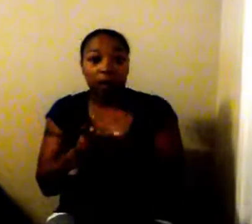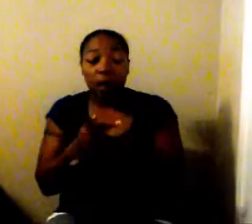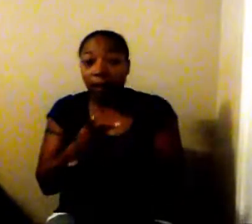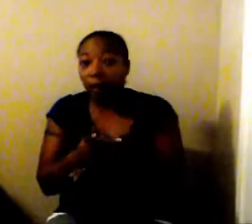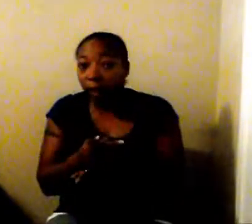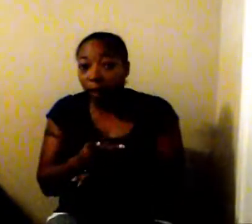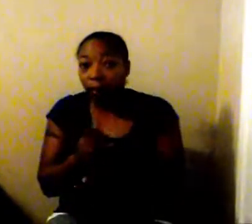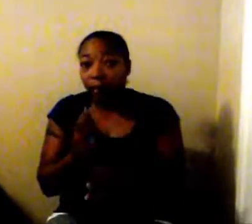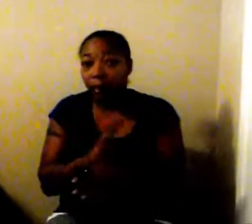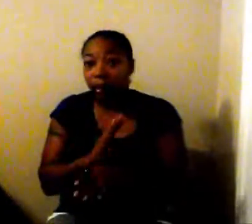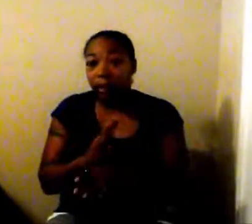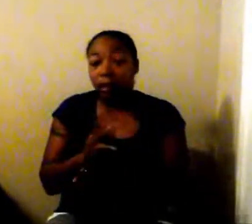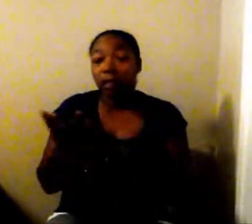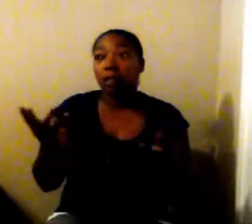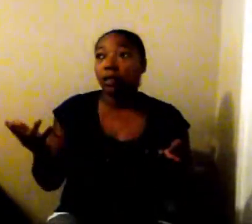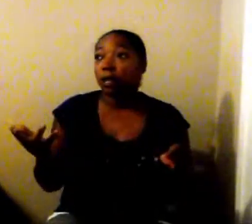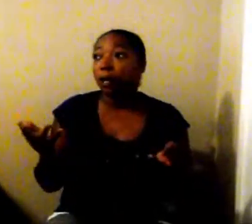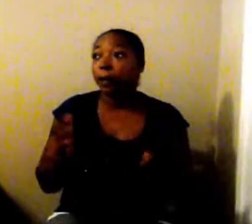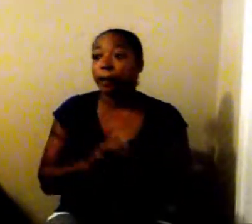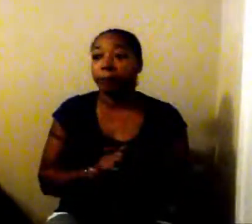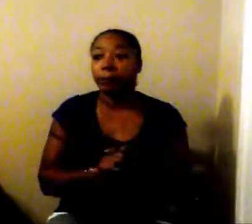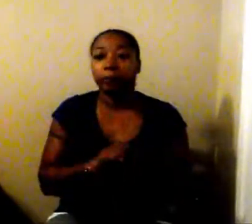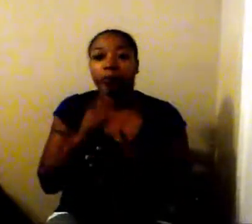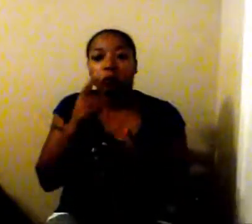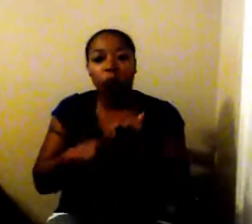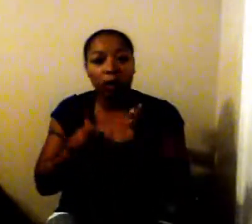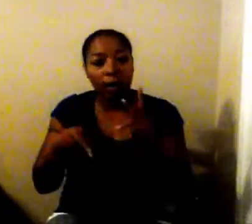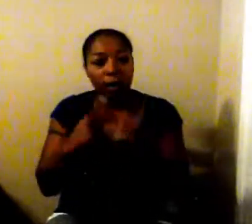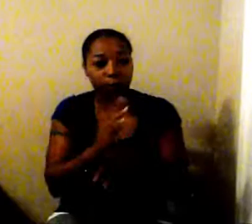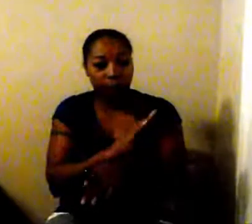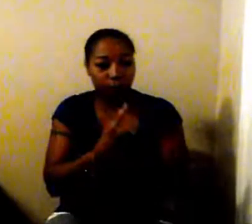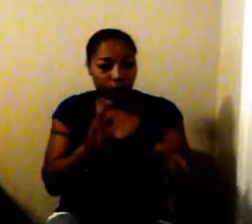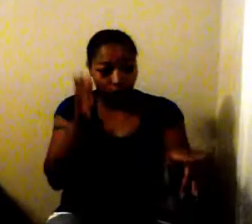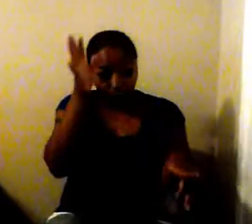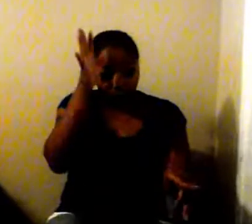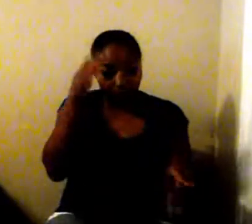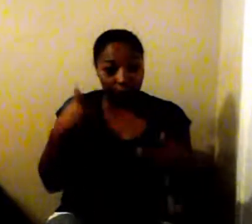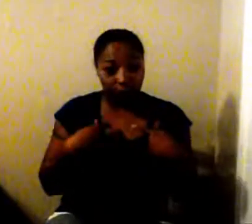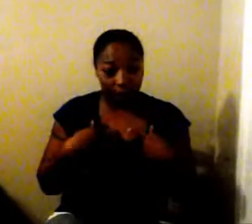Lawn care business? What kind of business does your dad have?